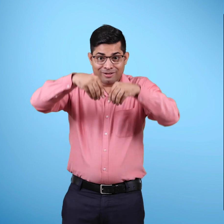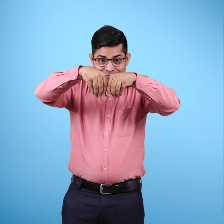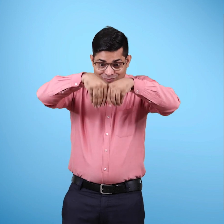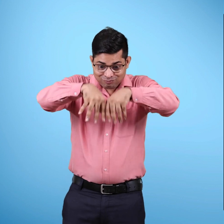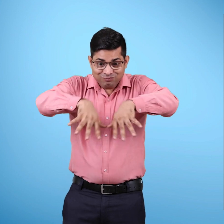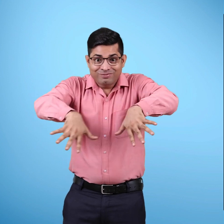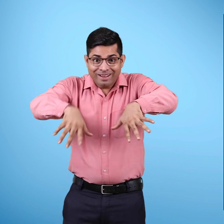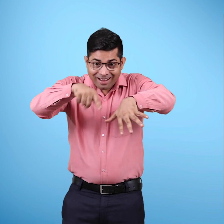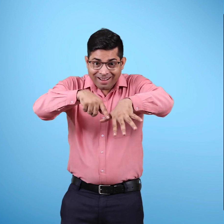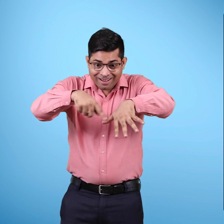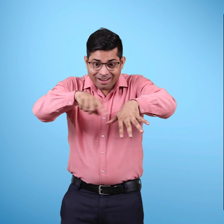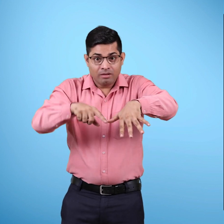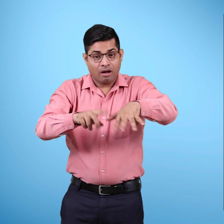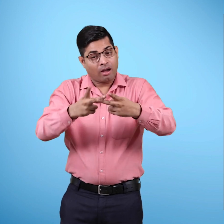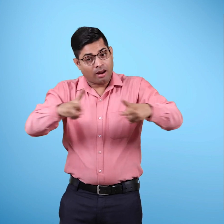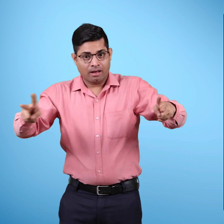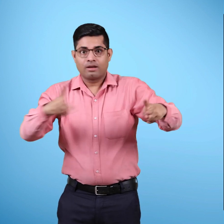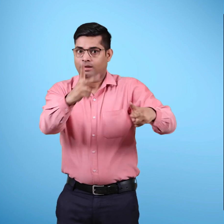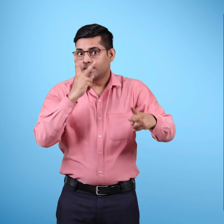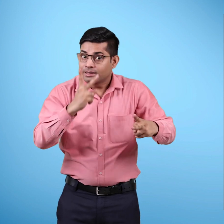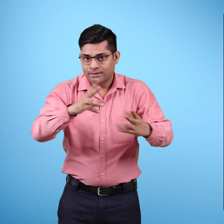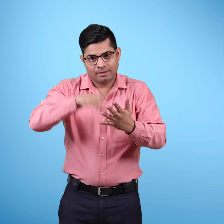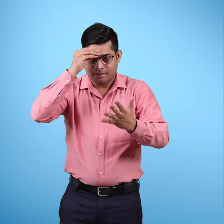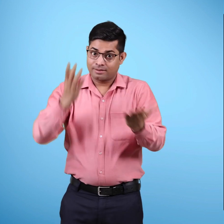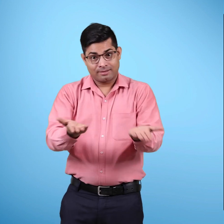Do the roots also show a variety? Let us find out.